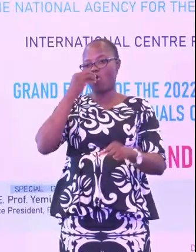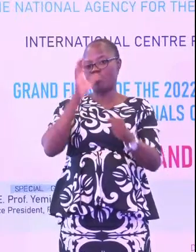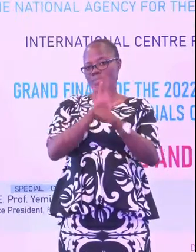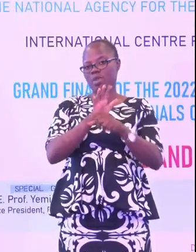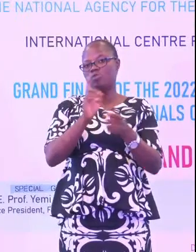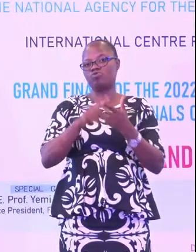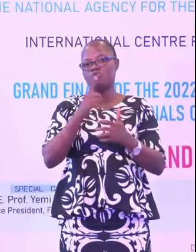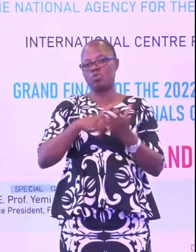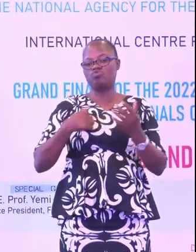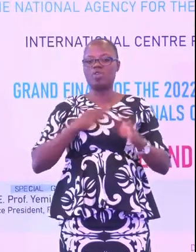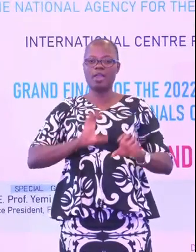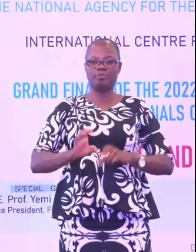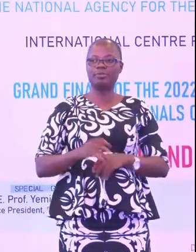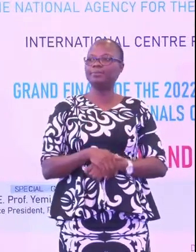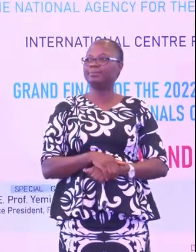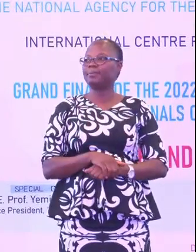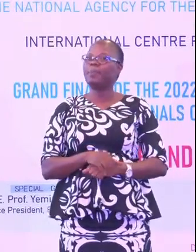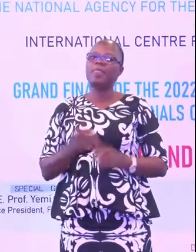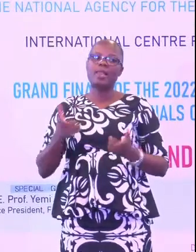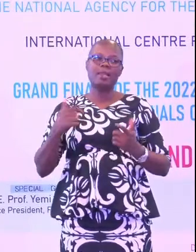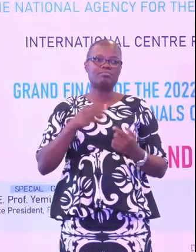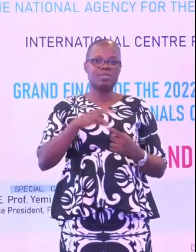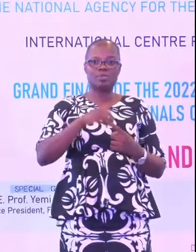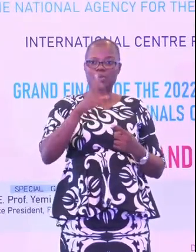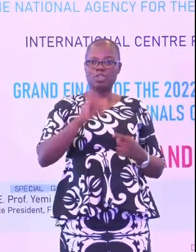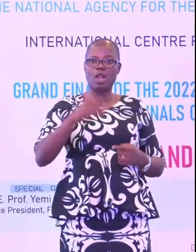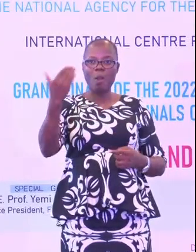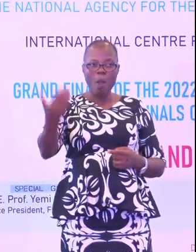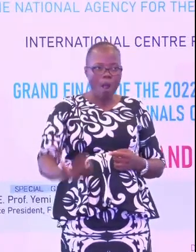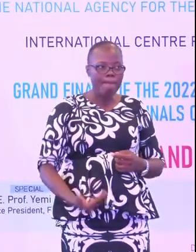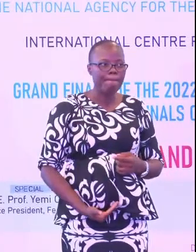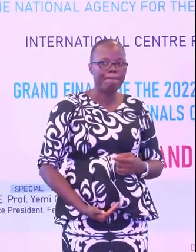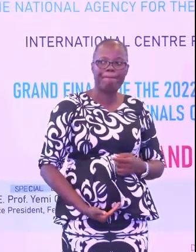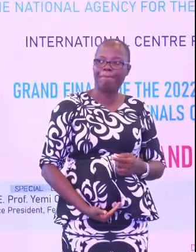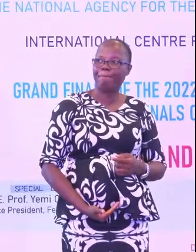doing. Let me especially welcome